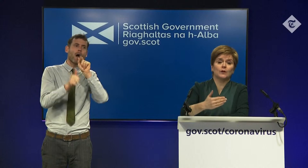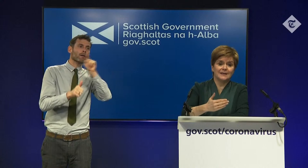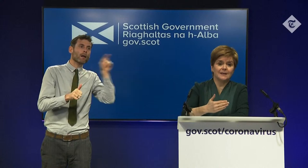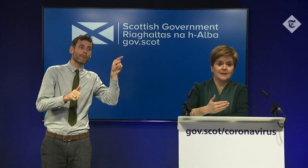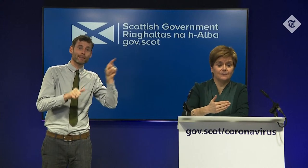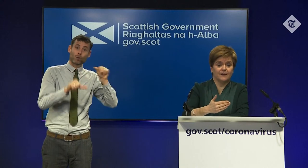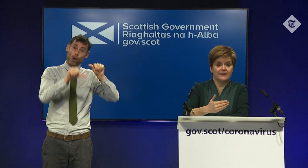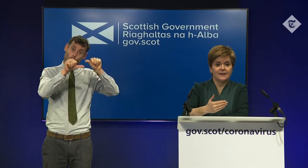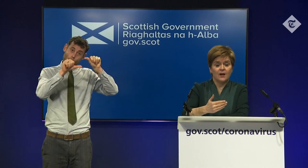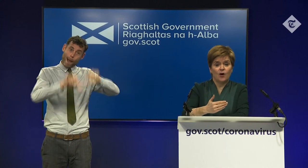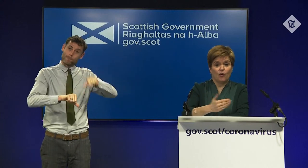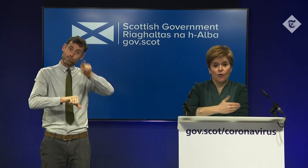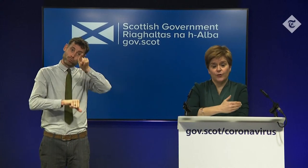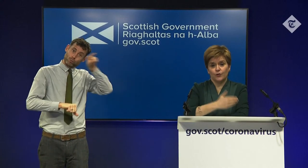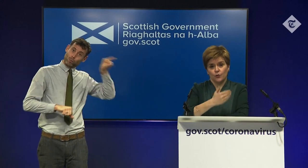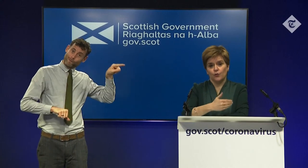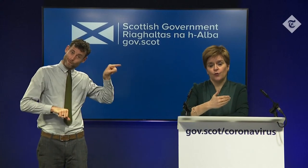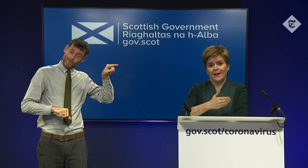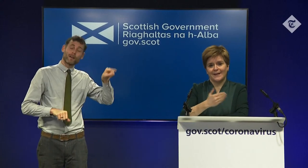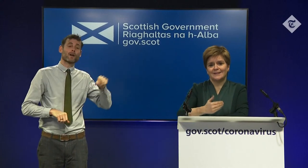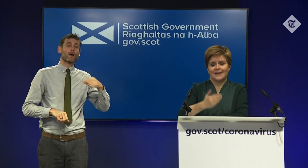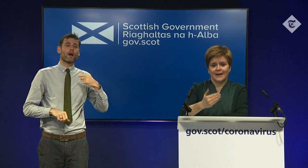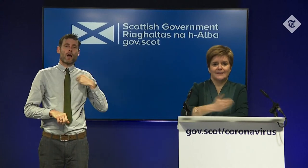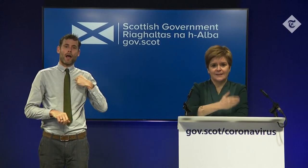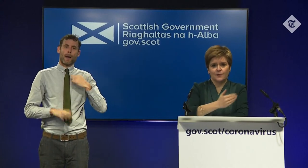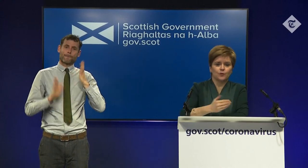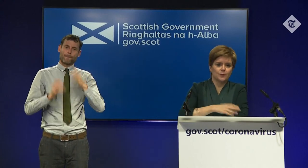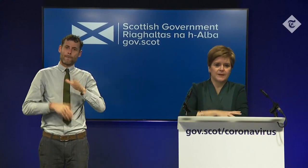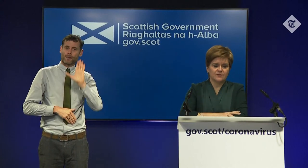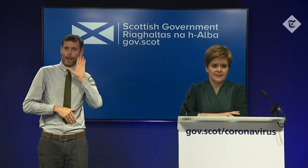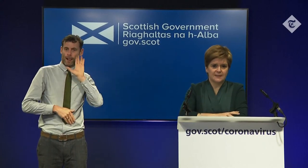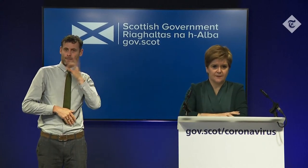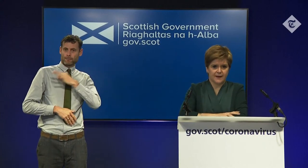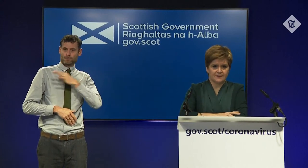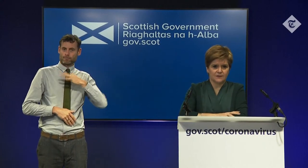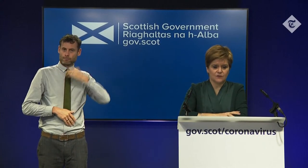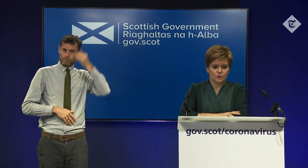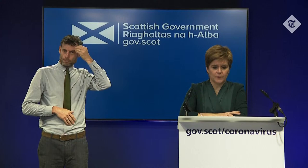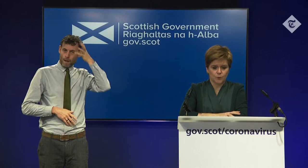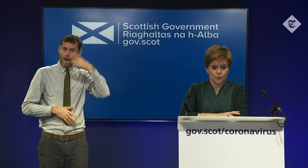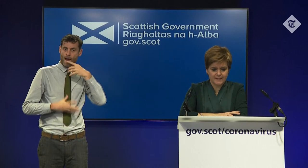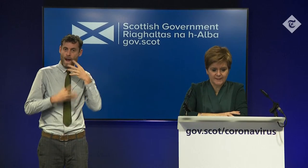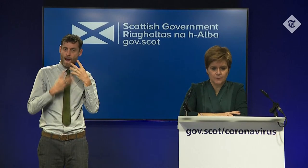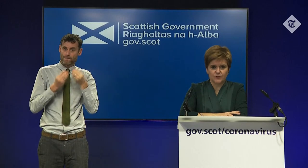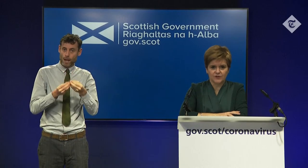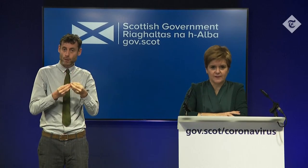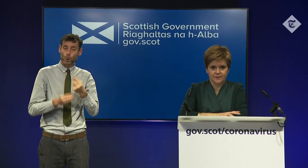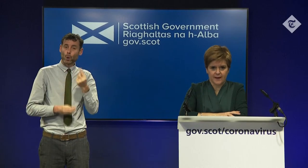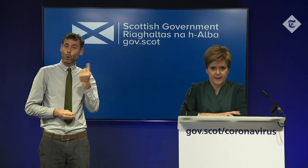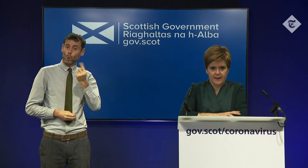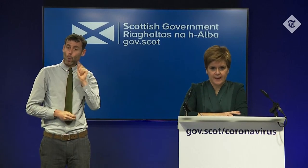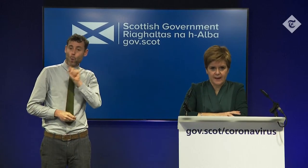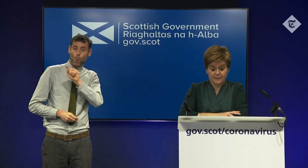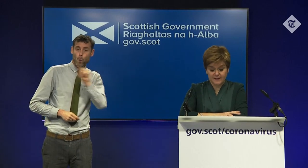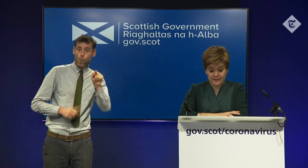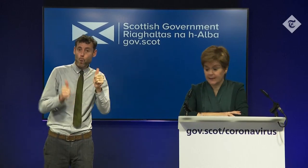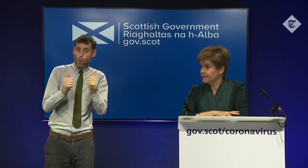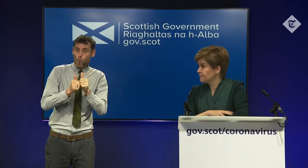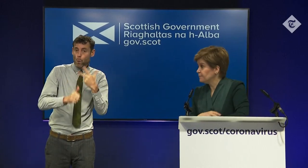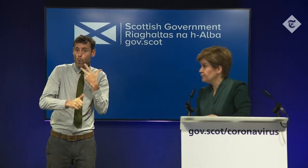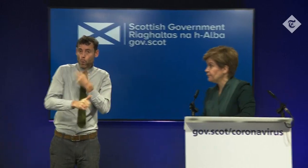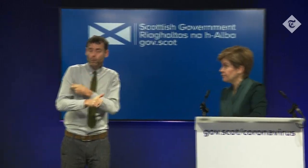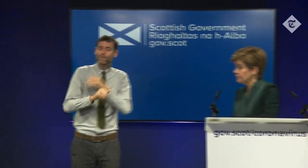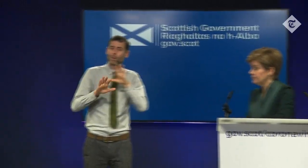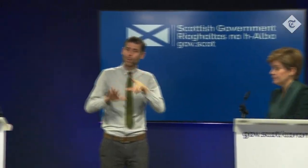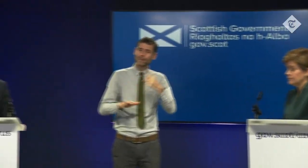to follow clinical advice on who is and isn't appropriate to receive a vaccine. So we will wait and see what the JCVI have to say